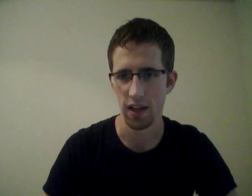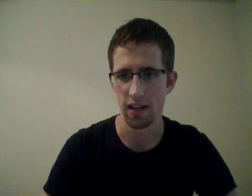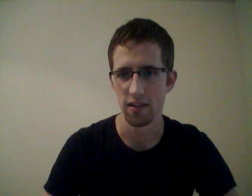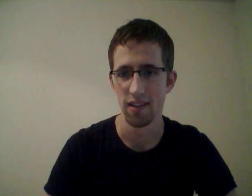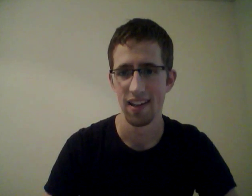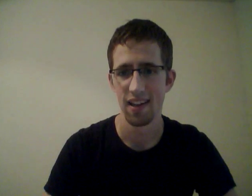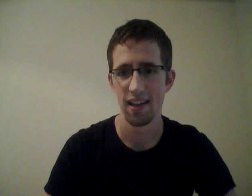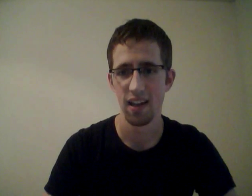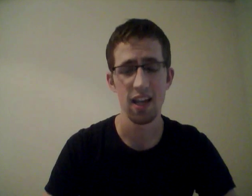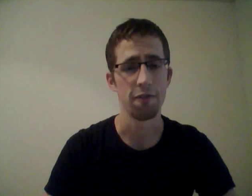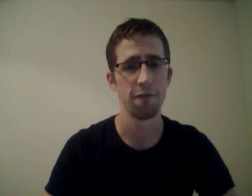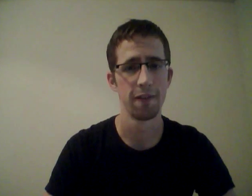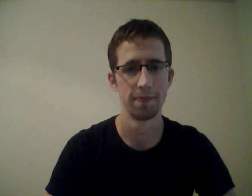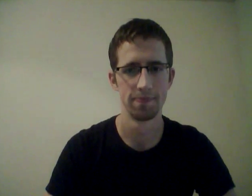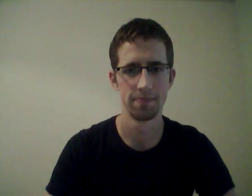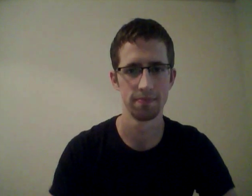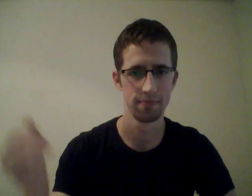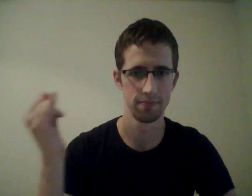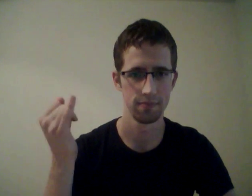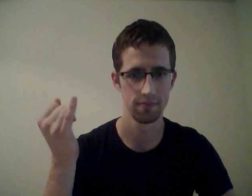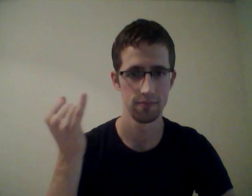Okay. If.